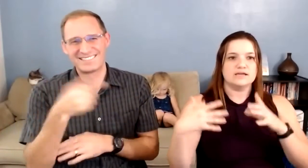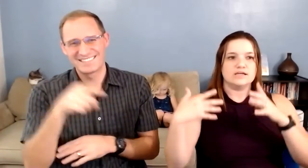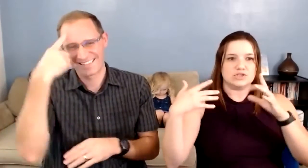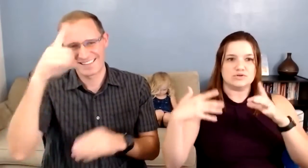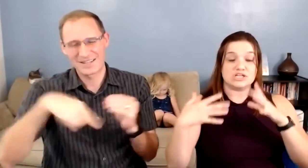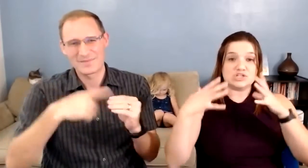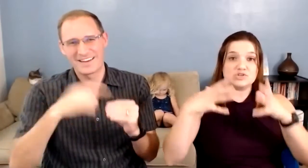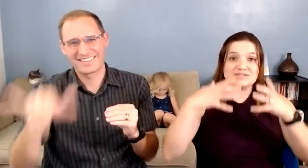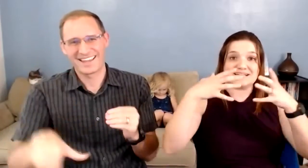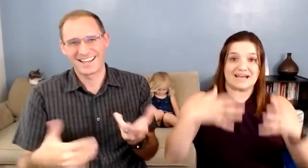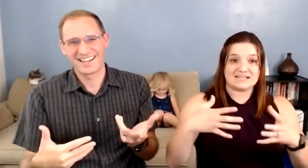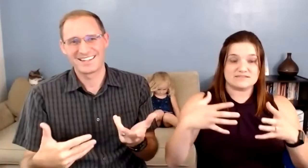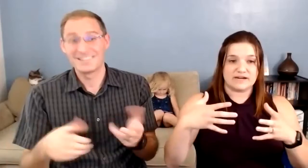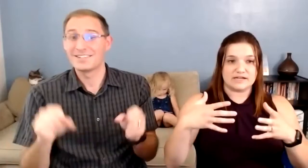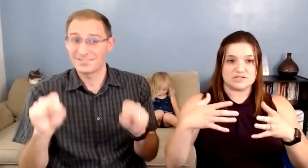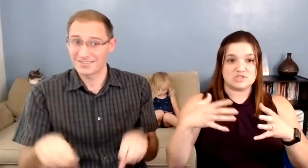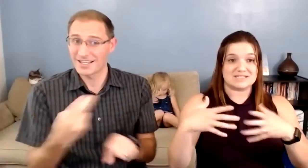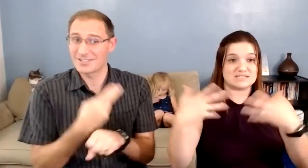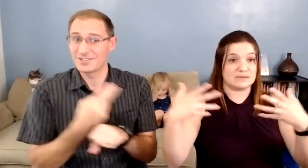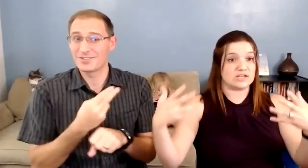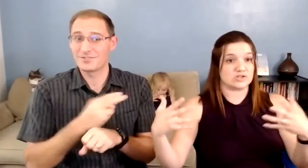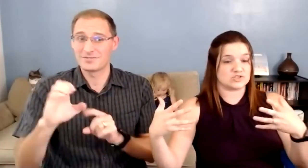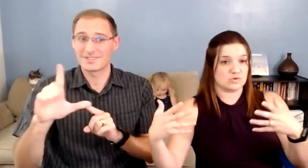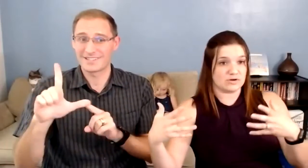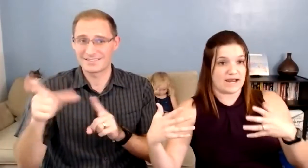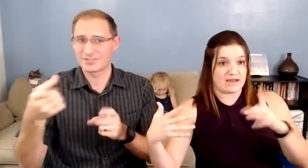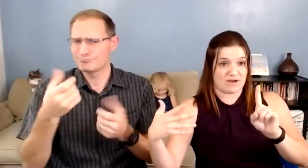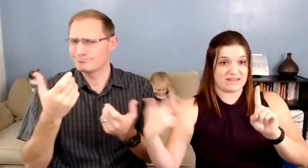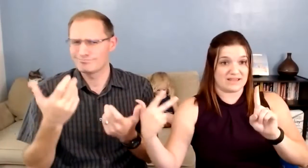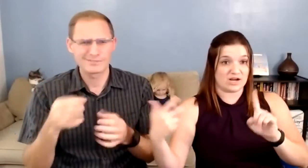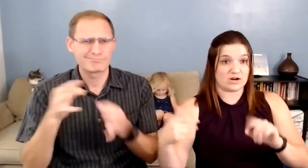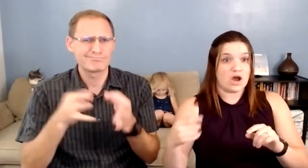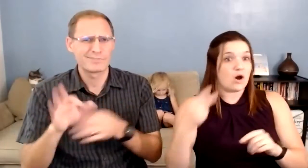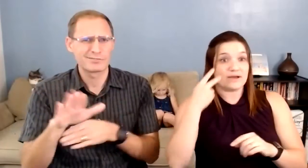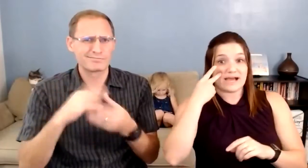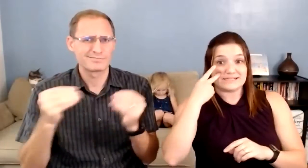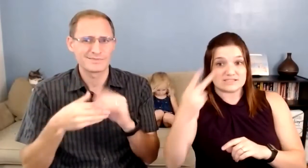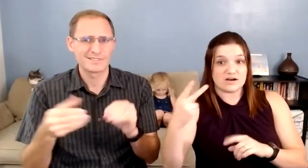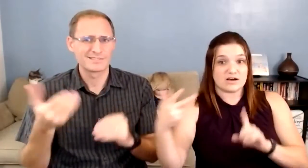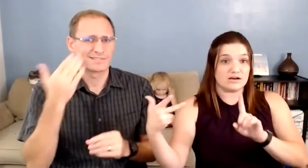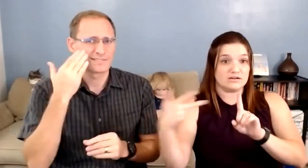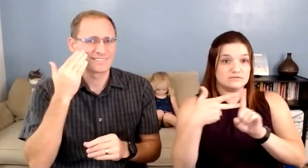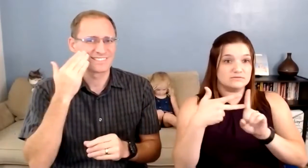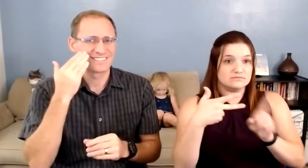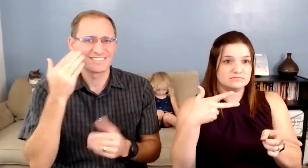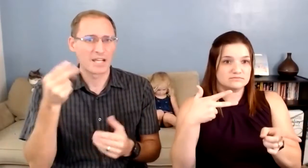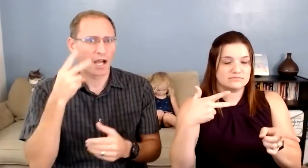that you can use classifiers to explain your story, and right there, oh yeah, I